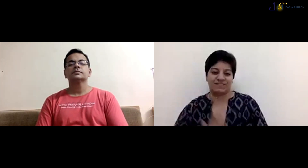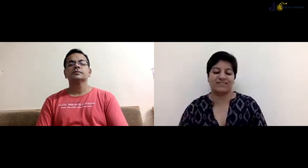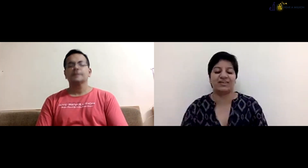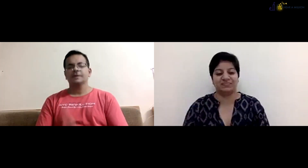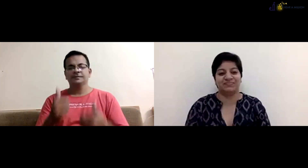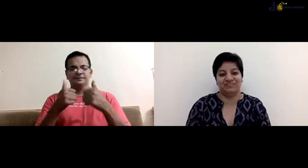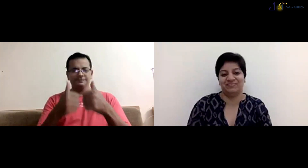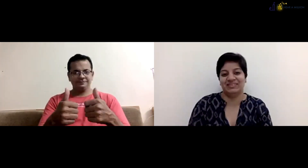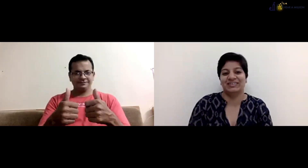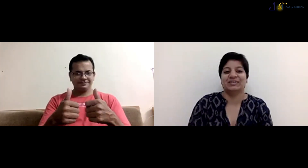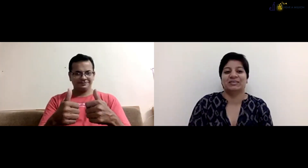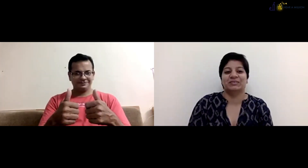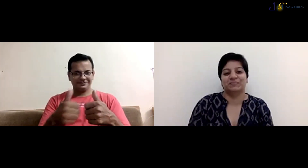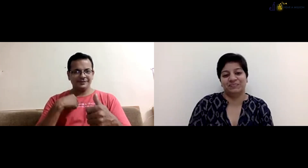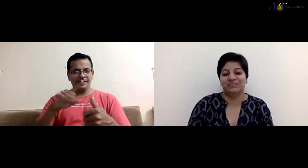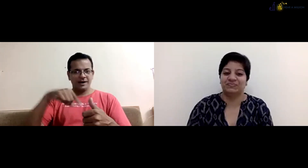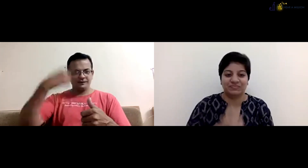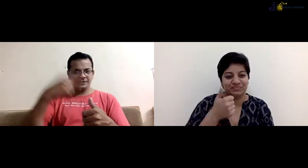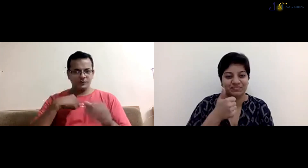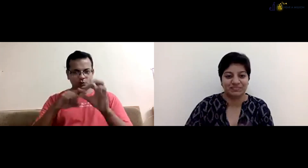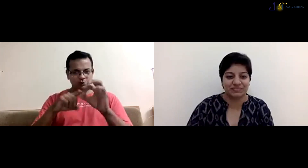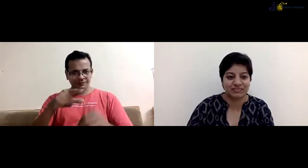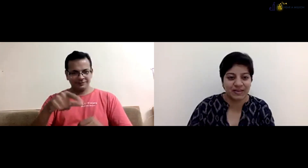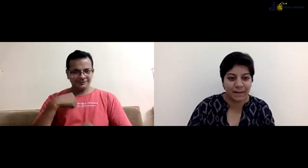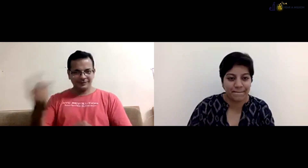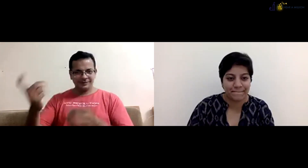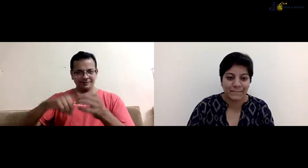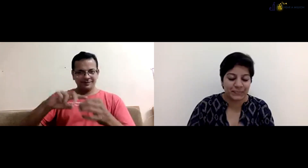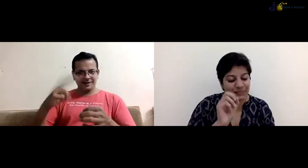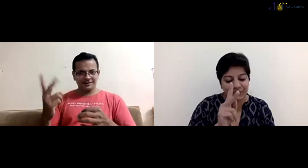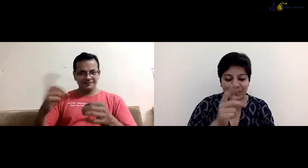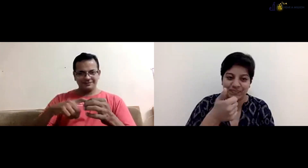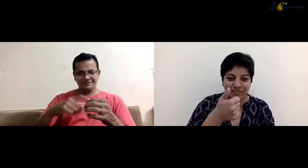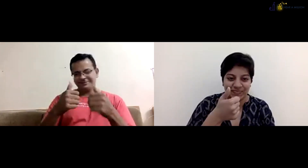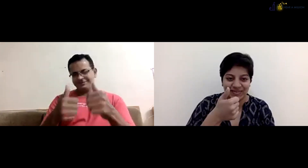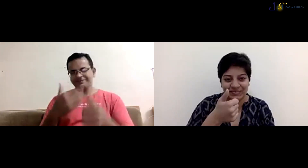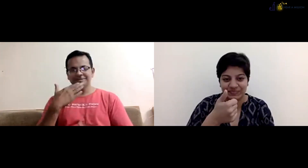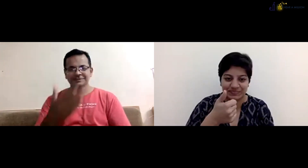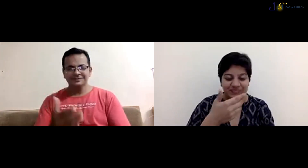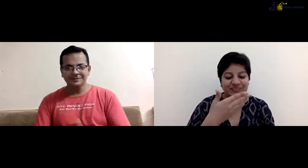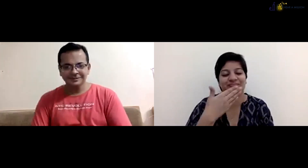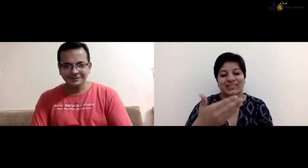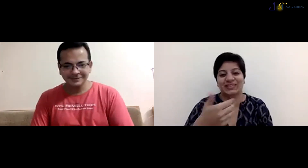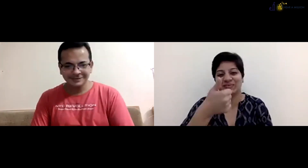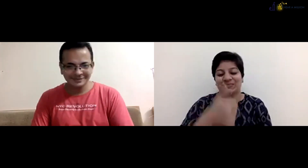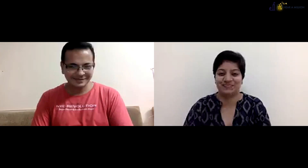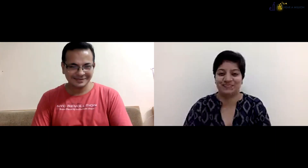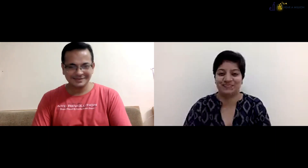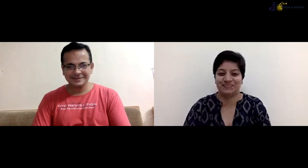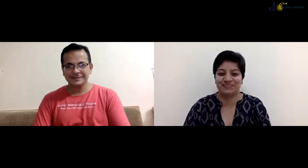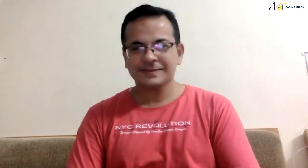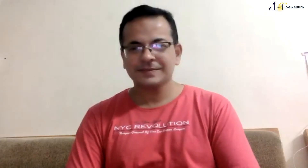but we have to decide the sign for it. Okay, so I will again ask you question later